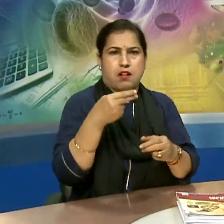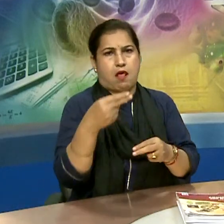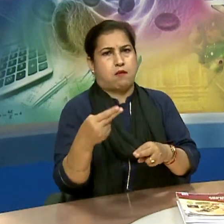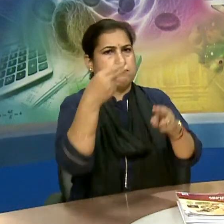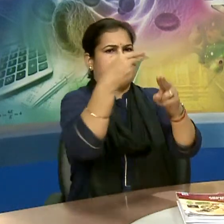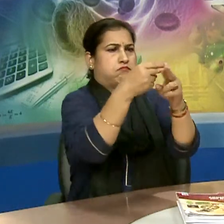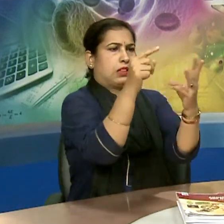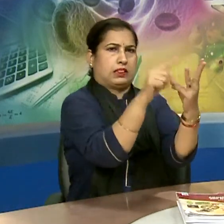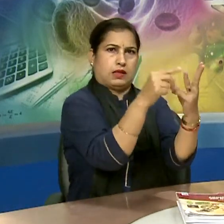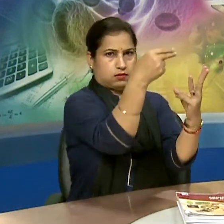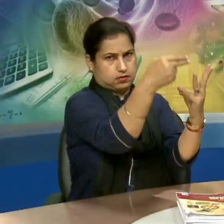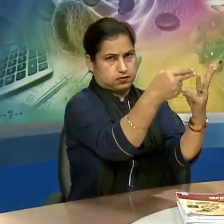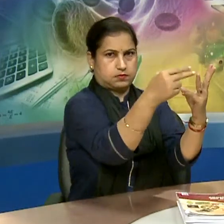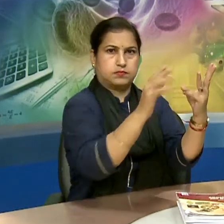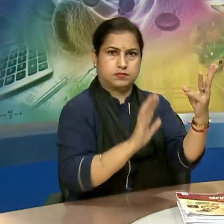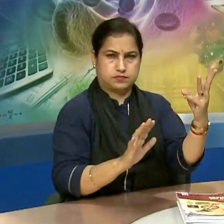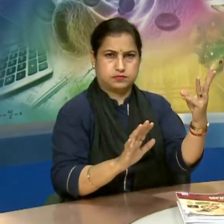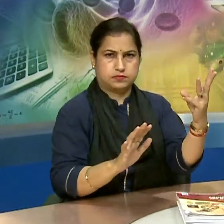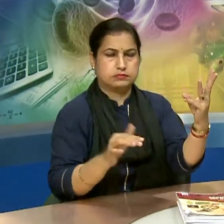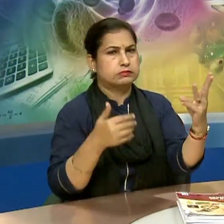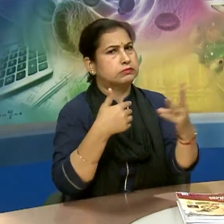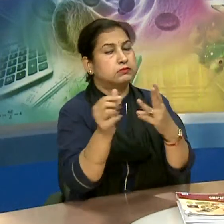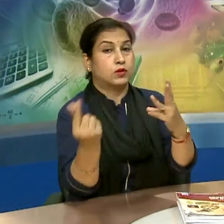and digit.